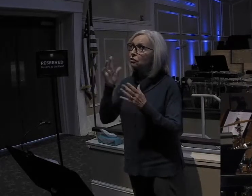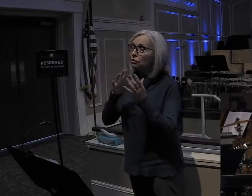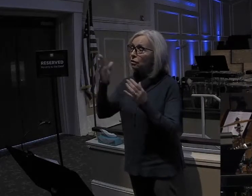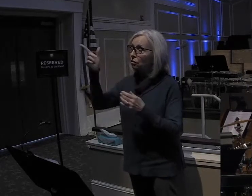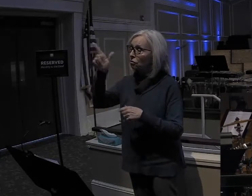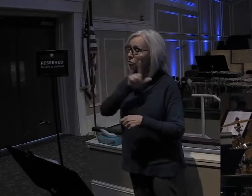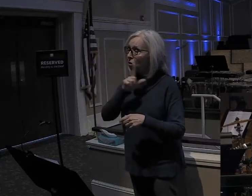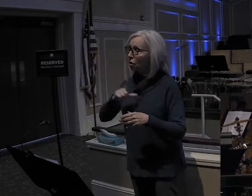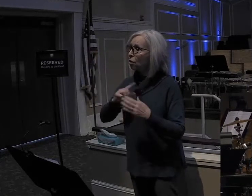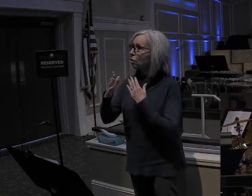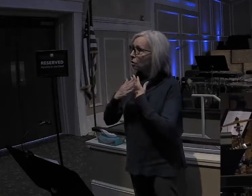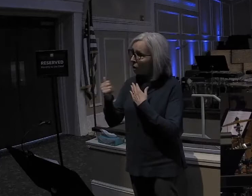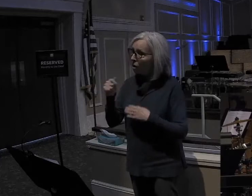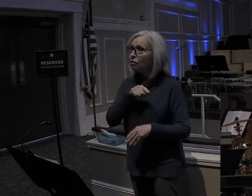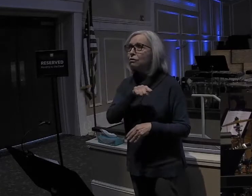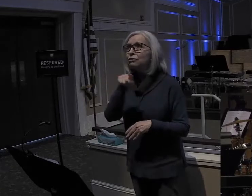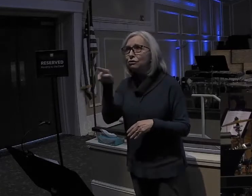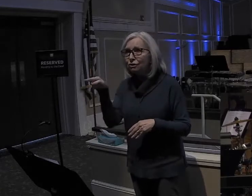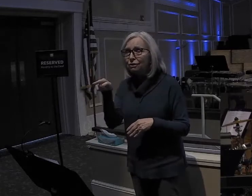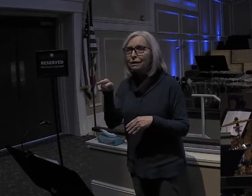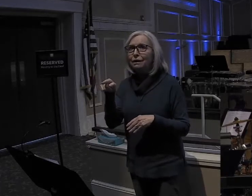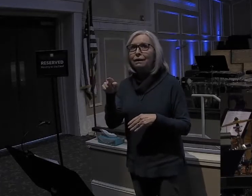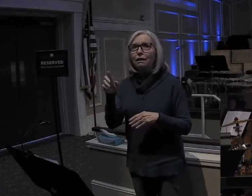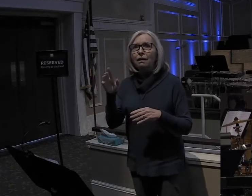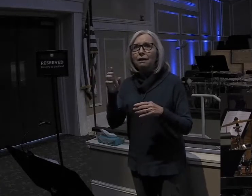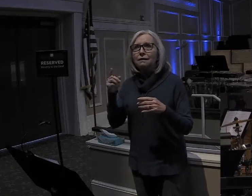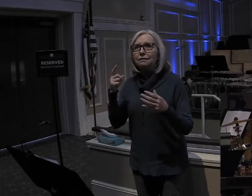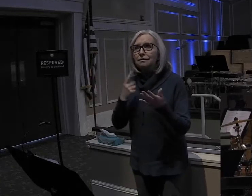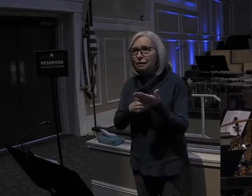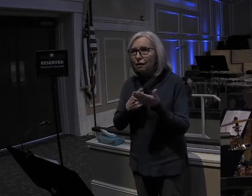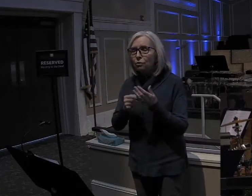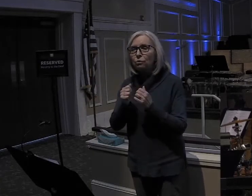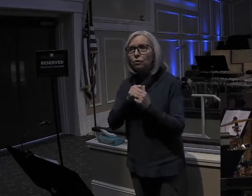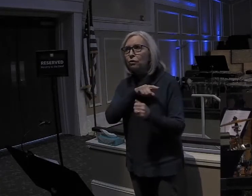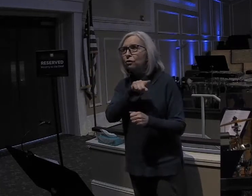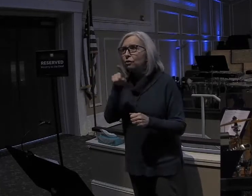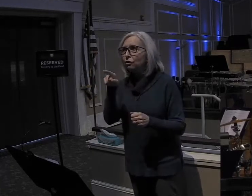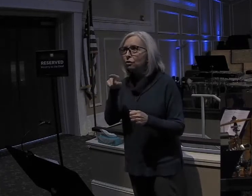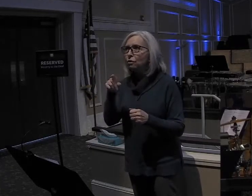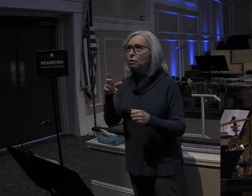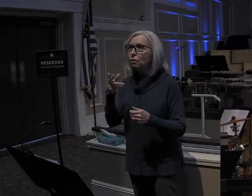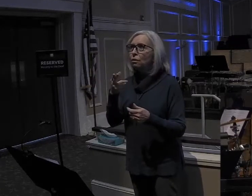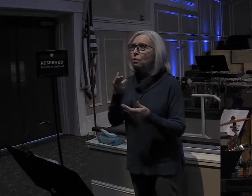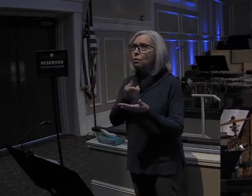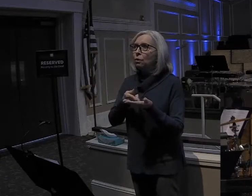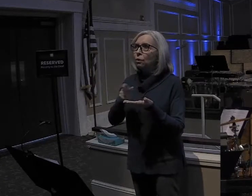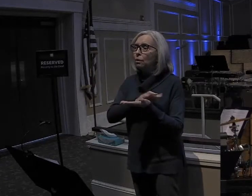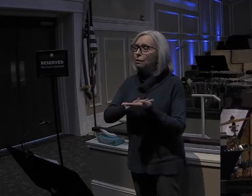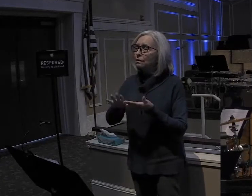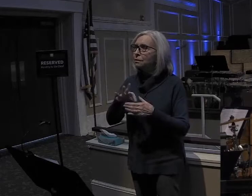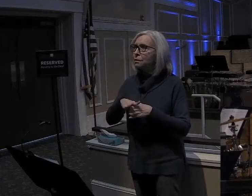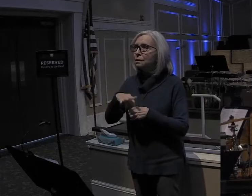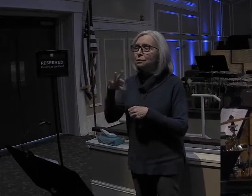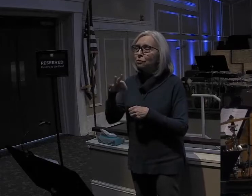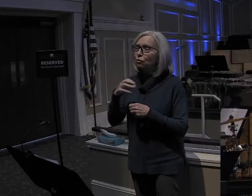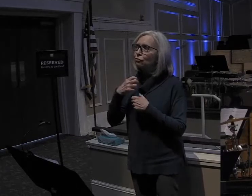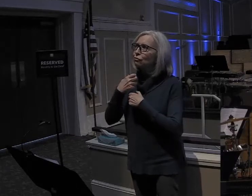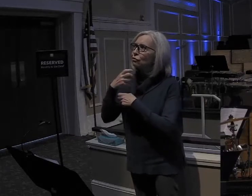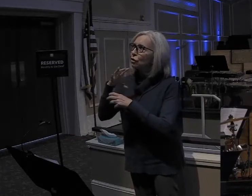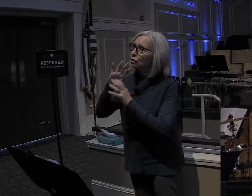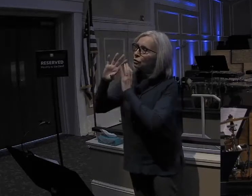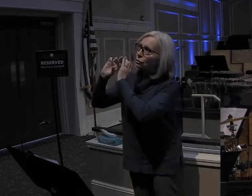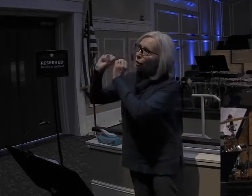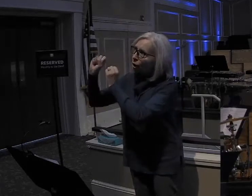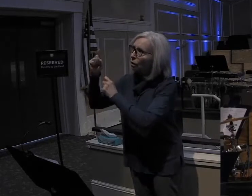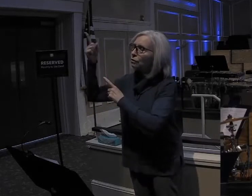has laid something on your heart, or is he dealing with you, your Holy Spirit drawing you to salvation, we'd love